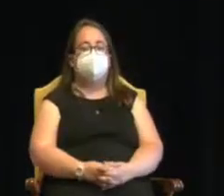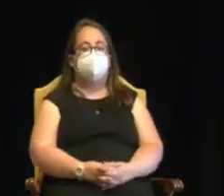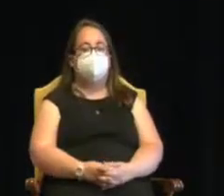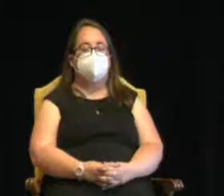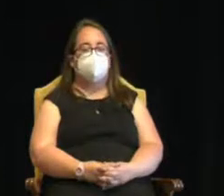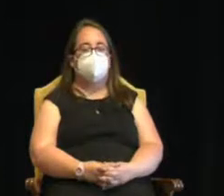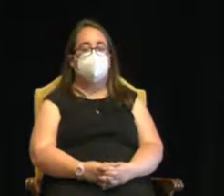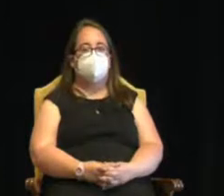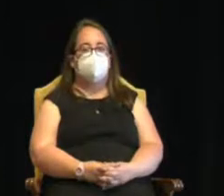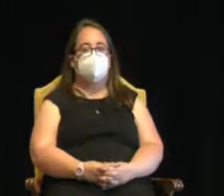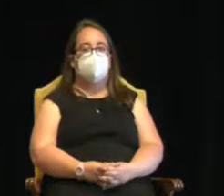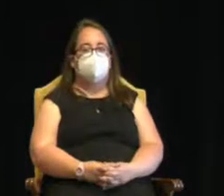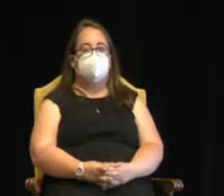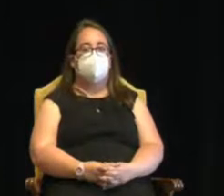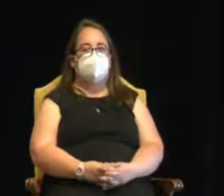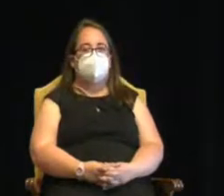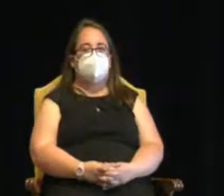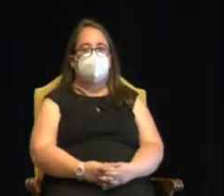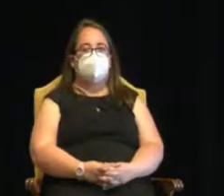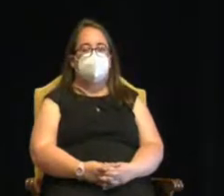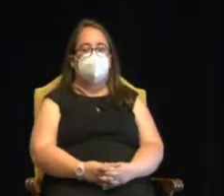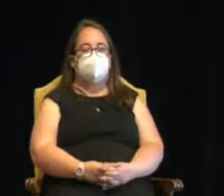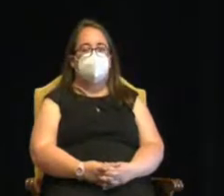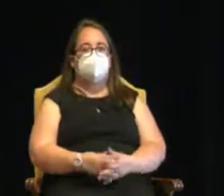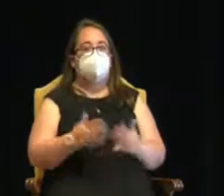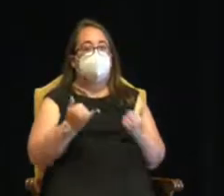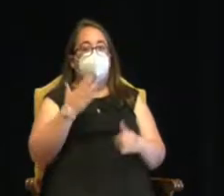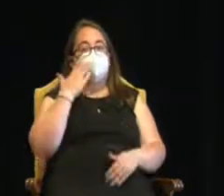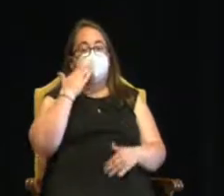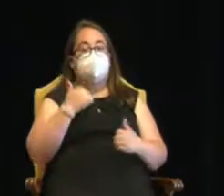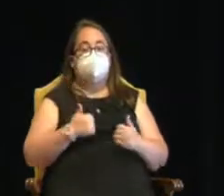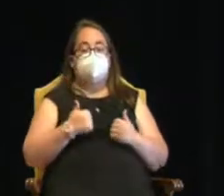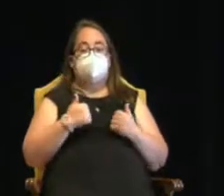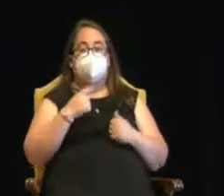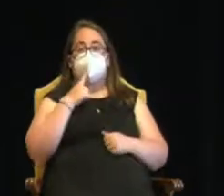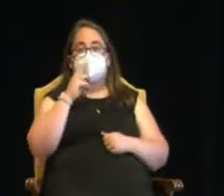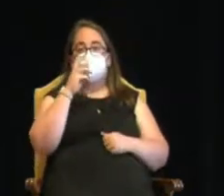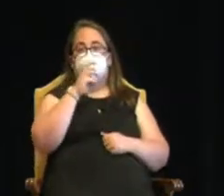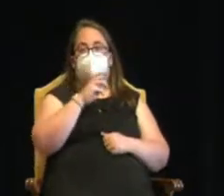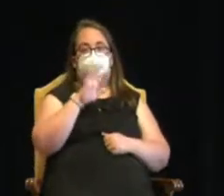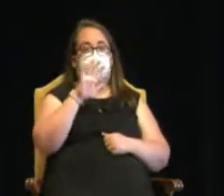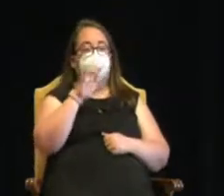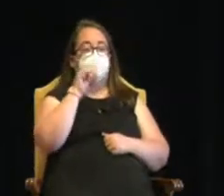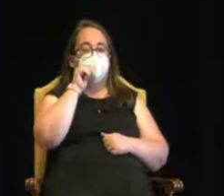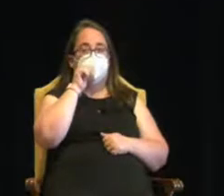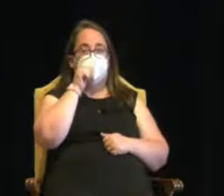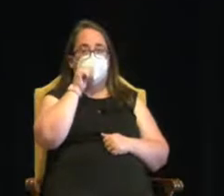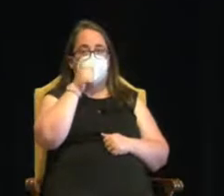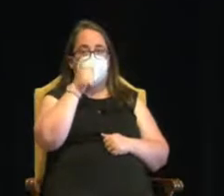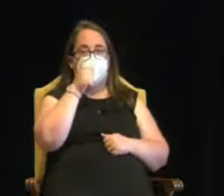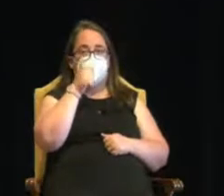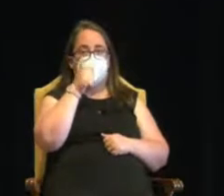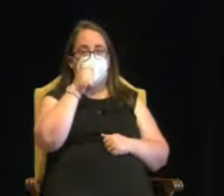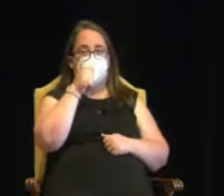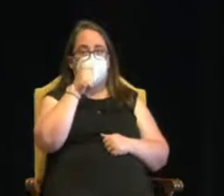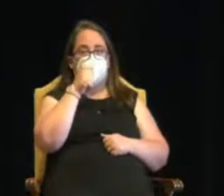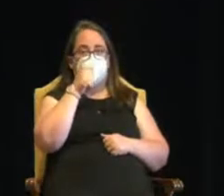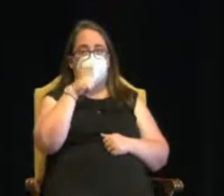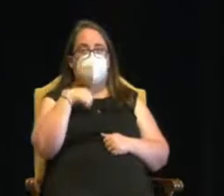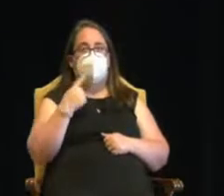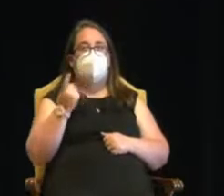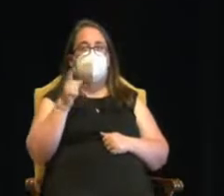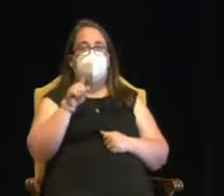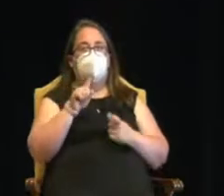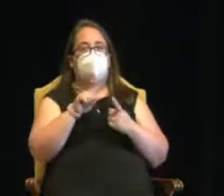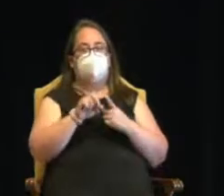now, because life is just so weird, tomorrow I will go to the